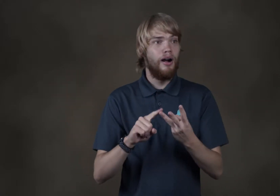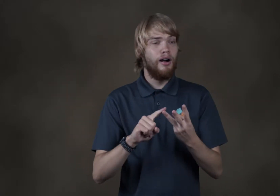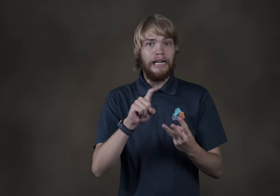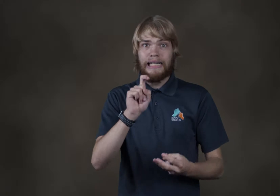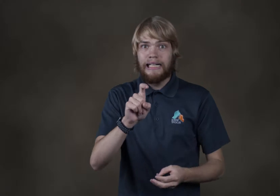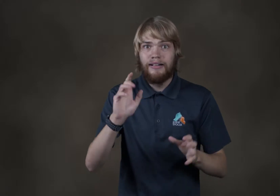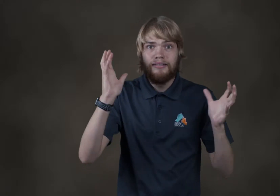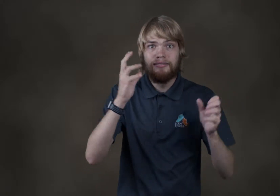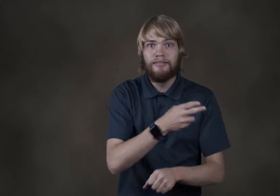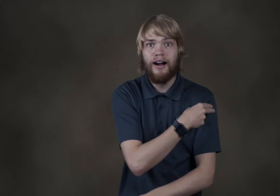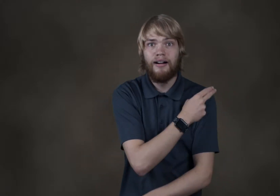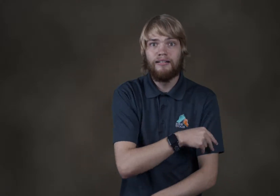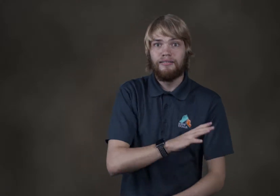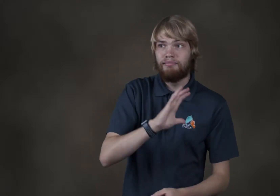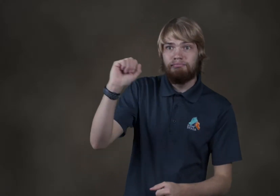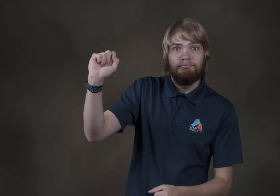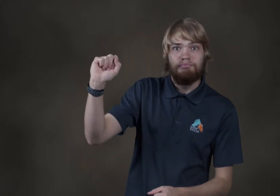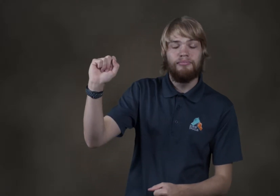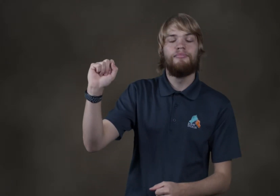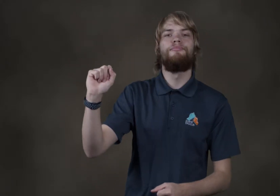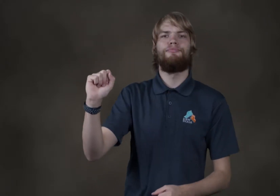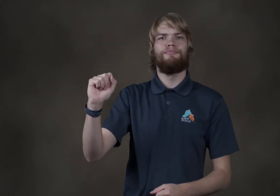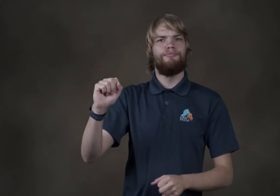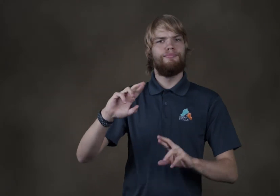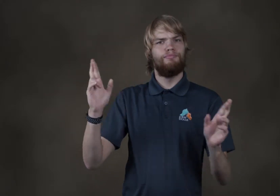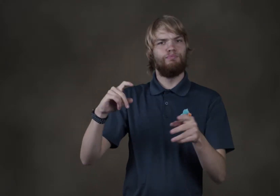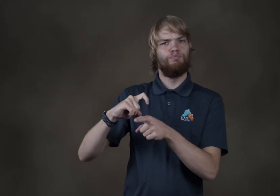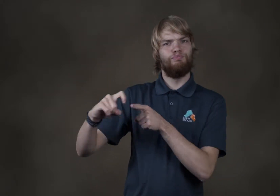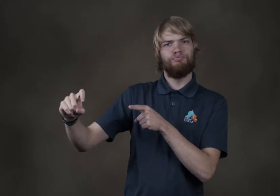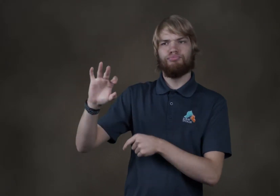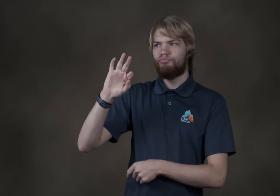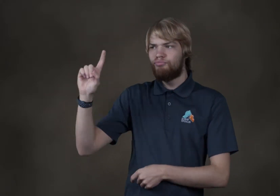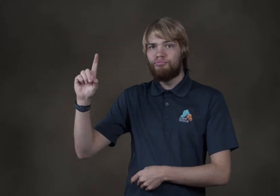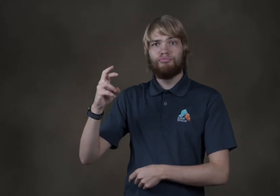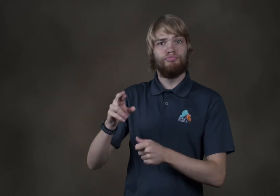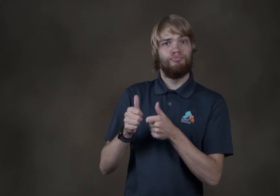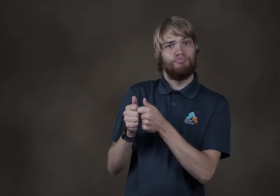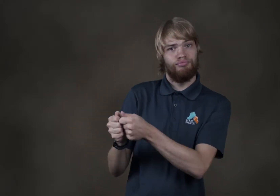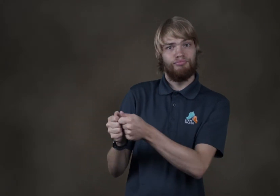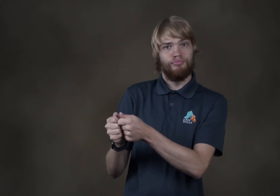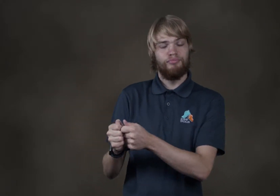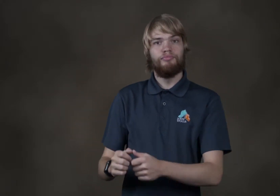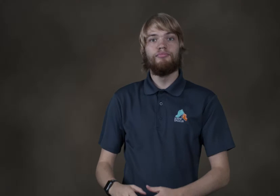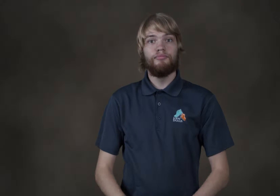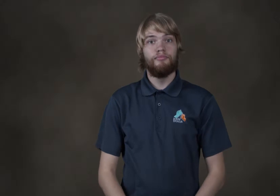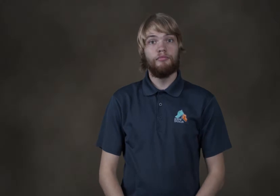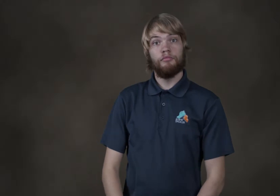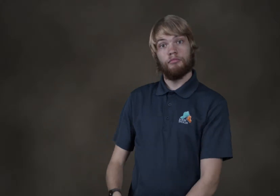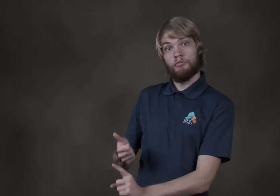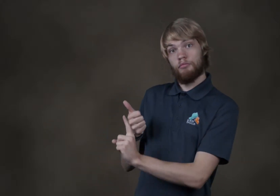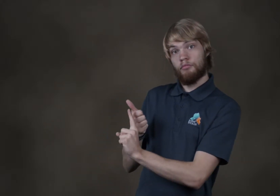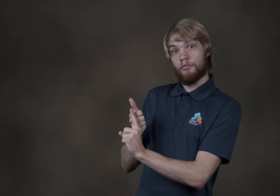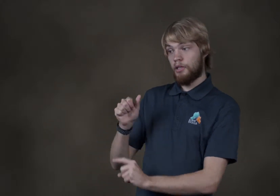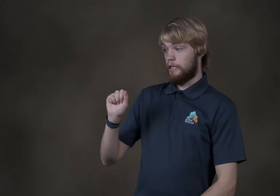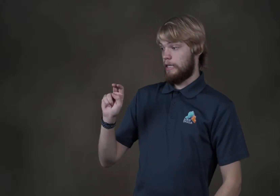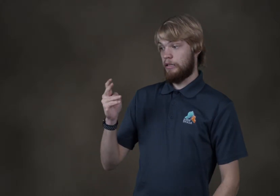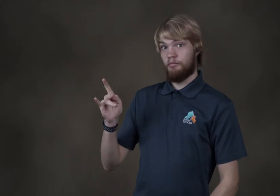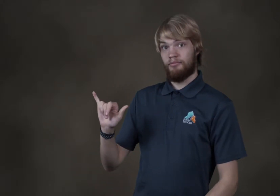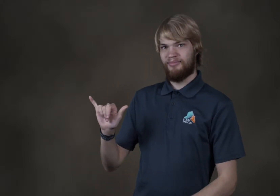fire or wreck, and if you need to call an ambulance to be transported to a hospital. Remember, you can contact 911 through text options,